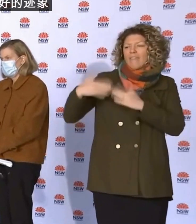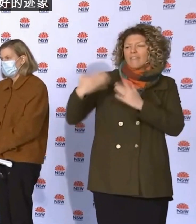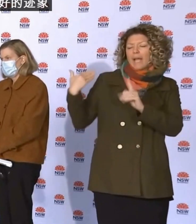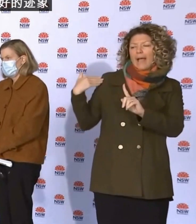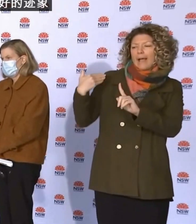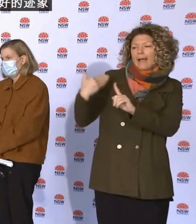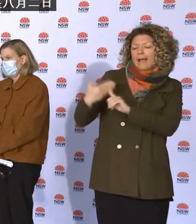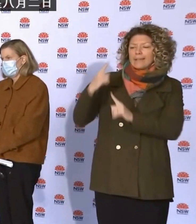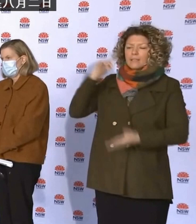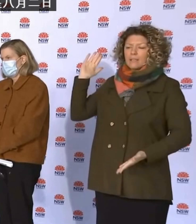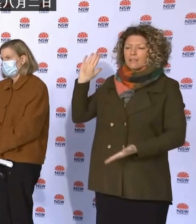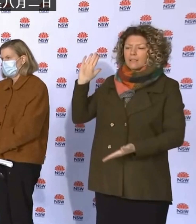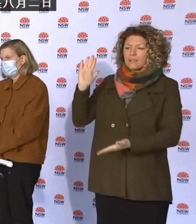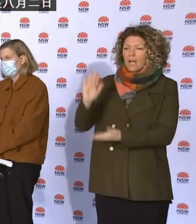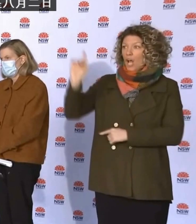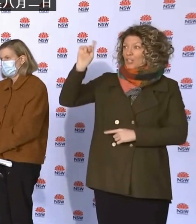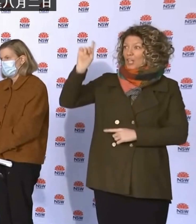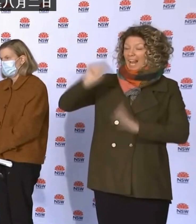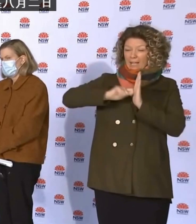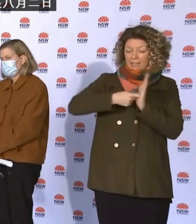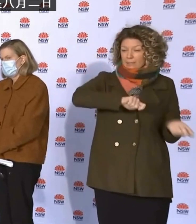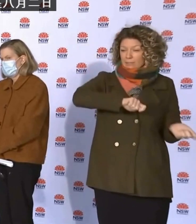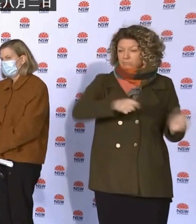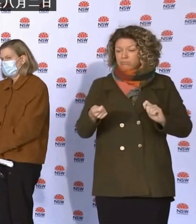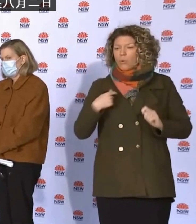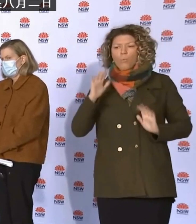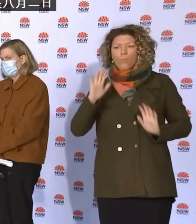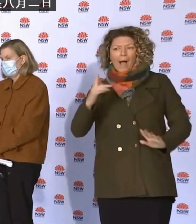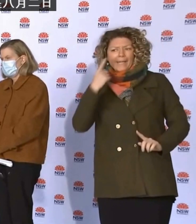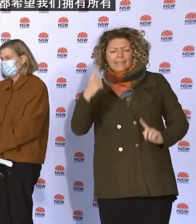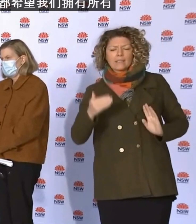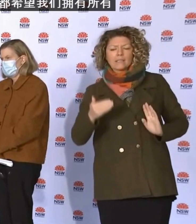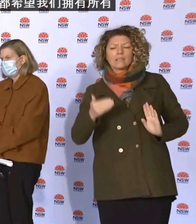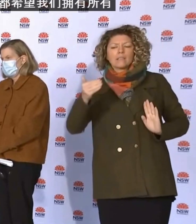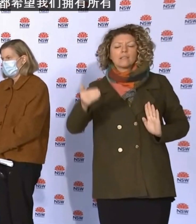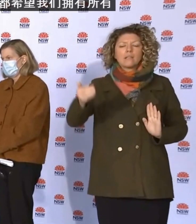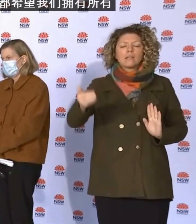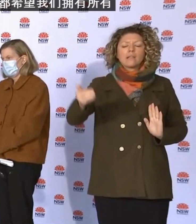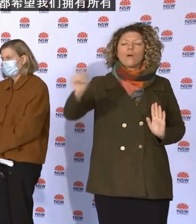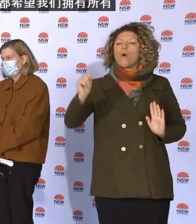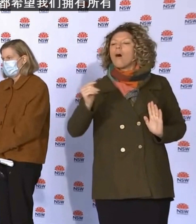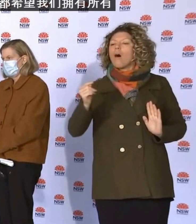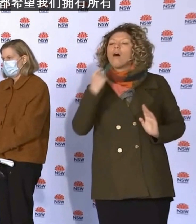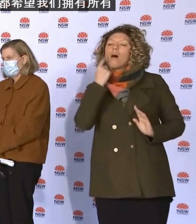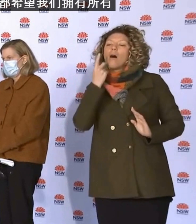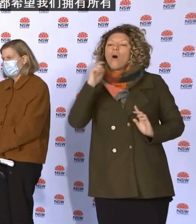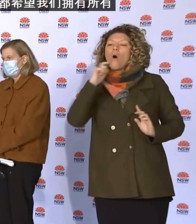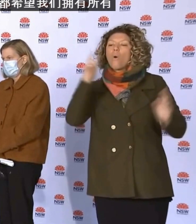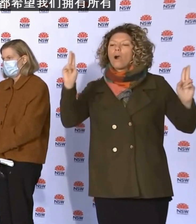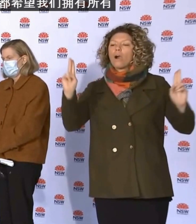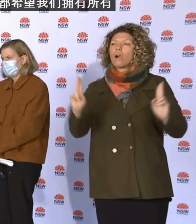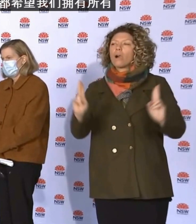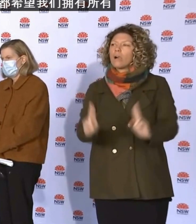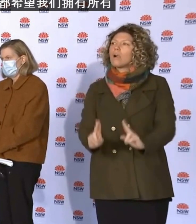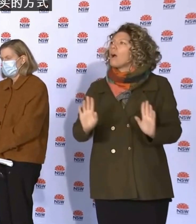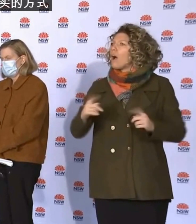good indication of what July 31 or the Monday, I think it's 2nd of August, looks like. So please know, I know that